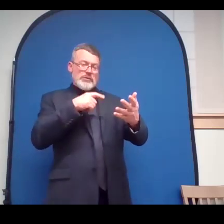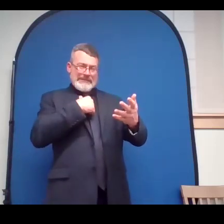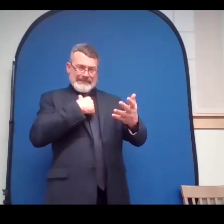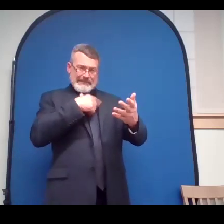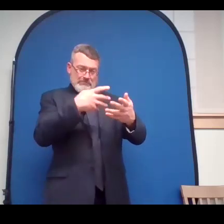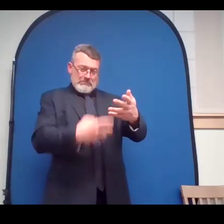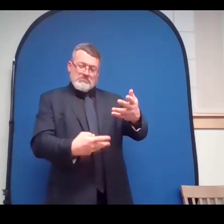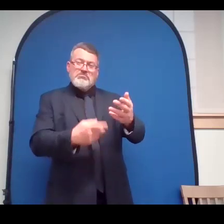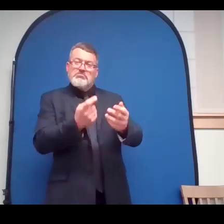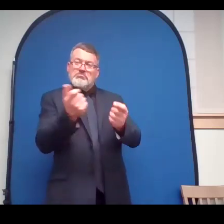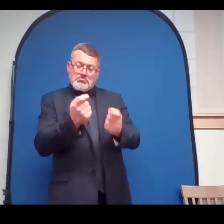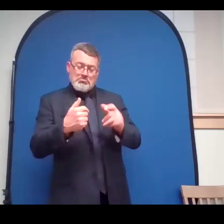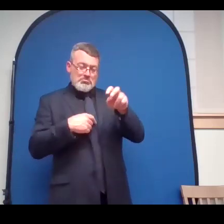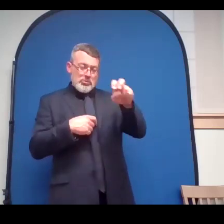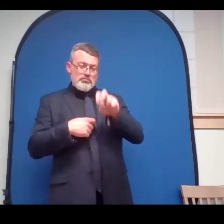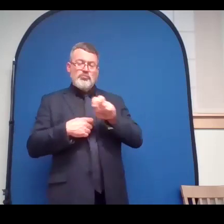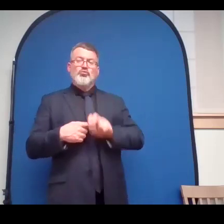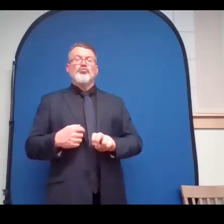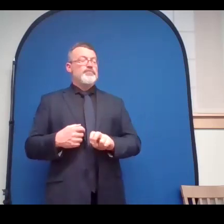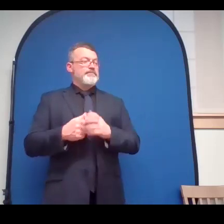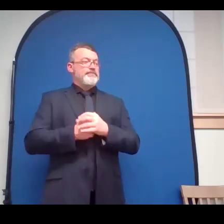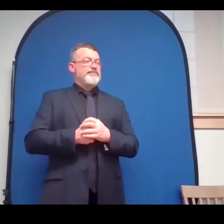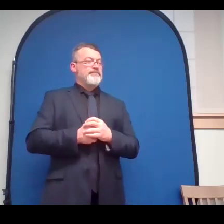to inquire about, okay? Sir.